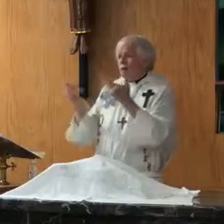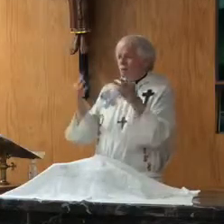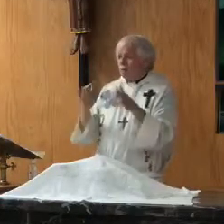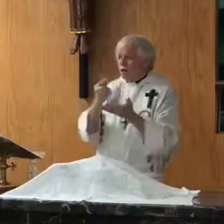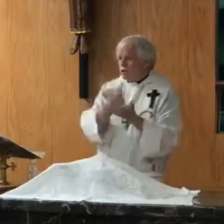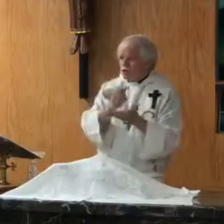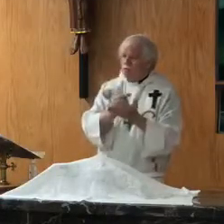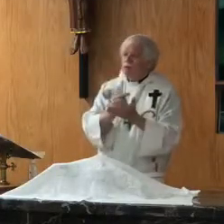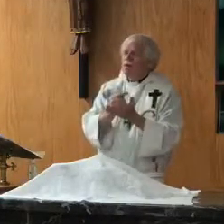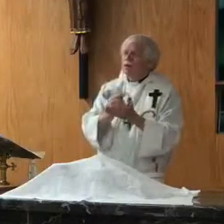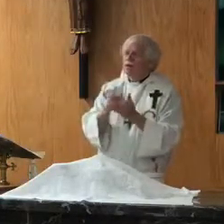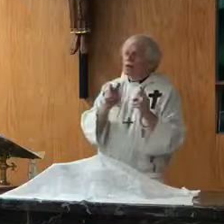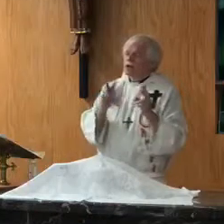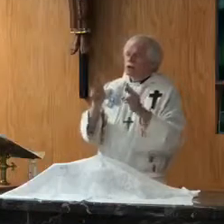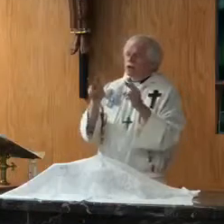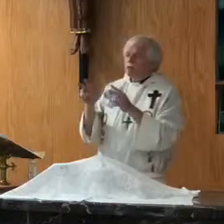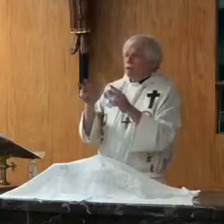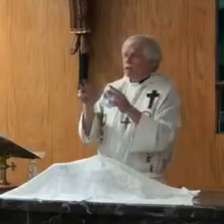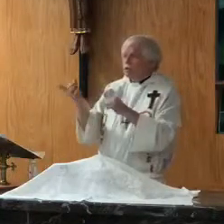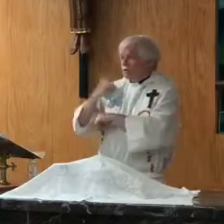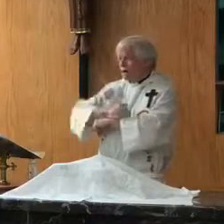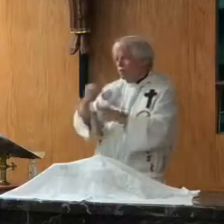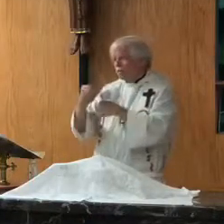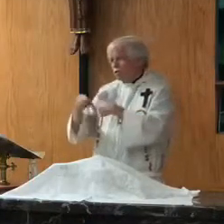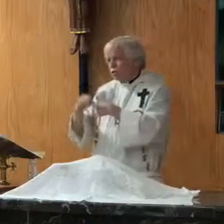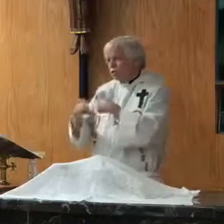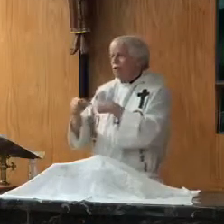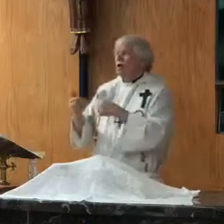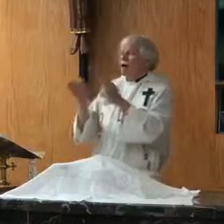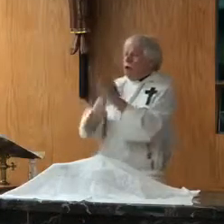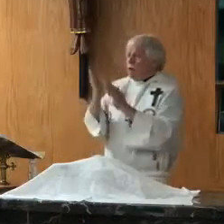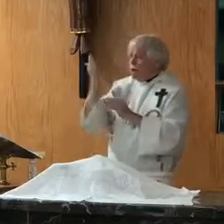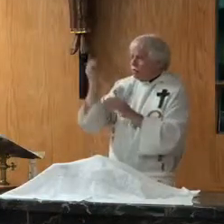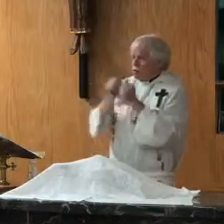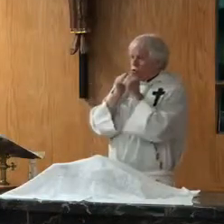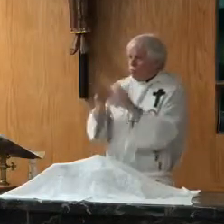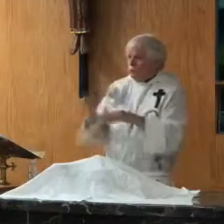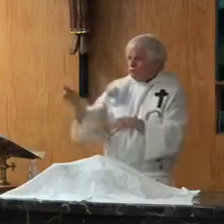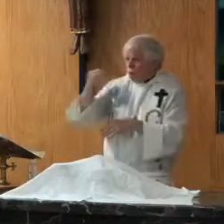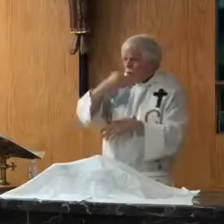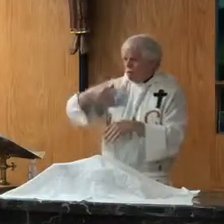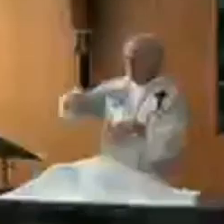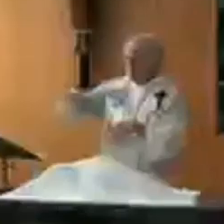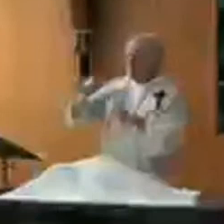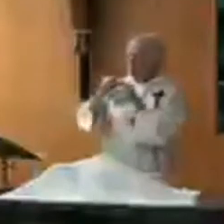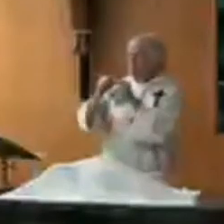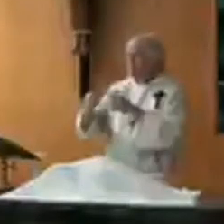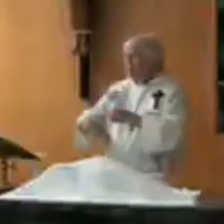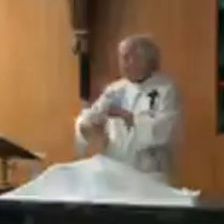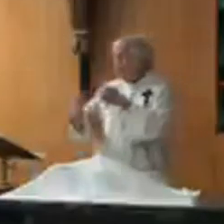who now has finished therapy and is looking forward to a day of surgery. We ask you to bless all of